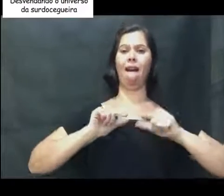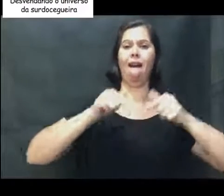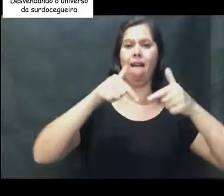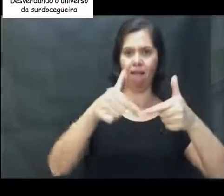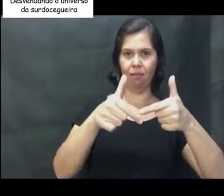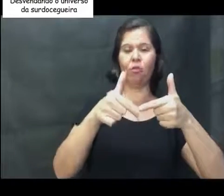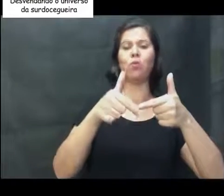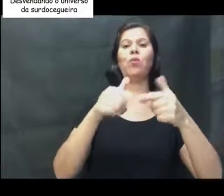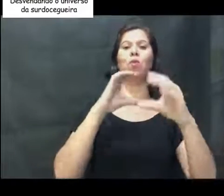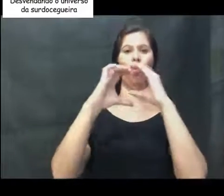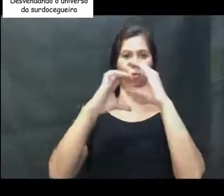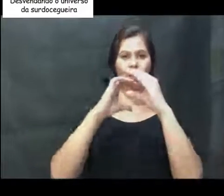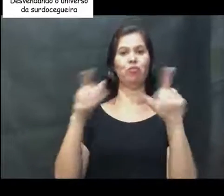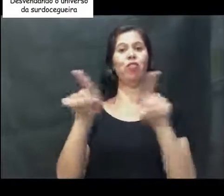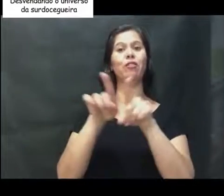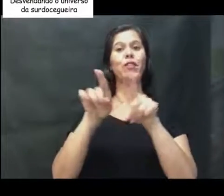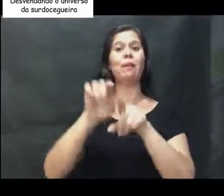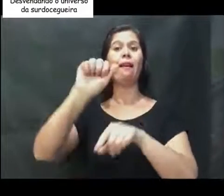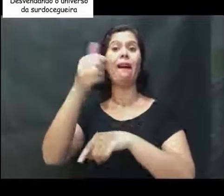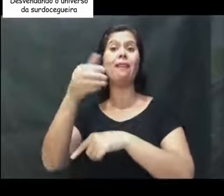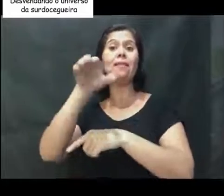by the participating children.